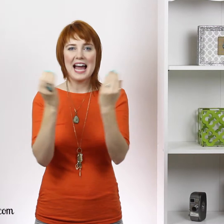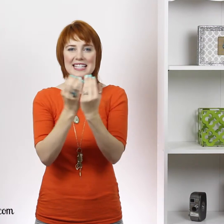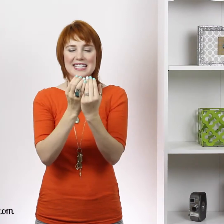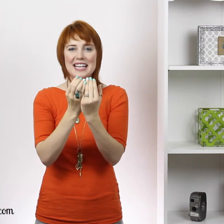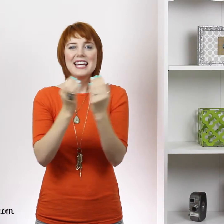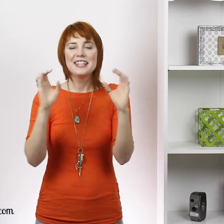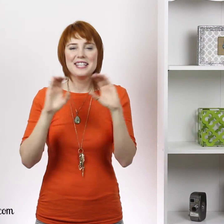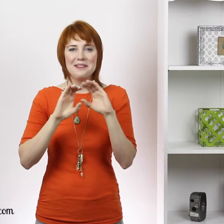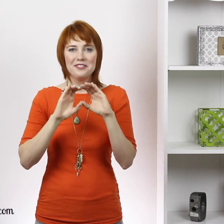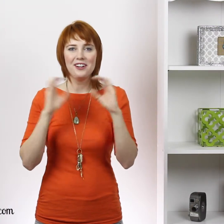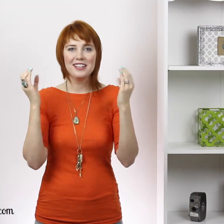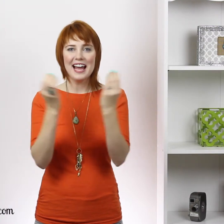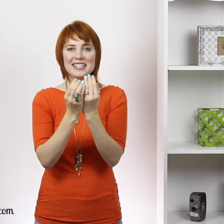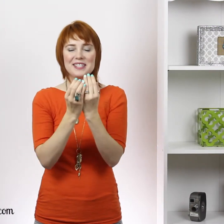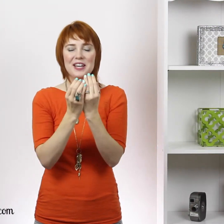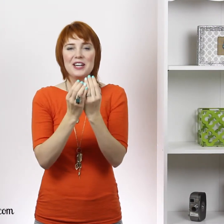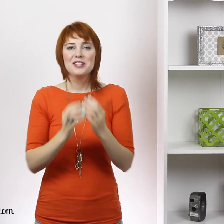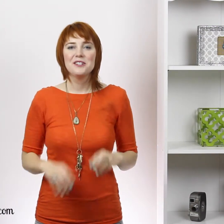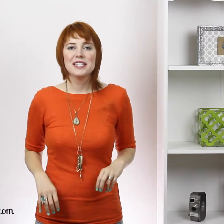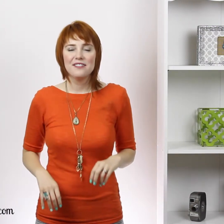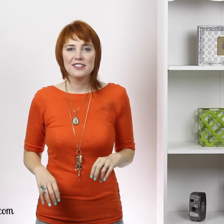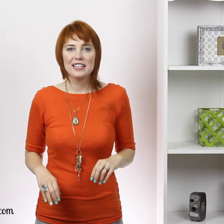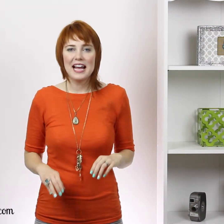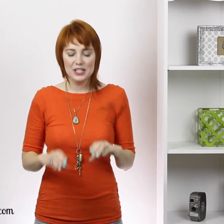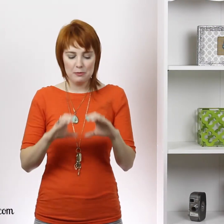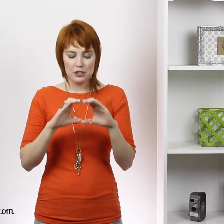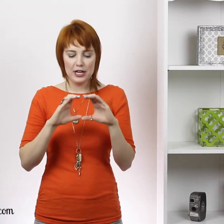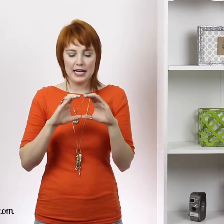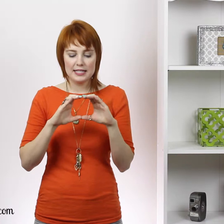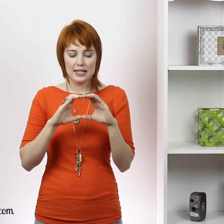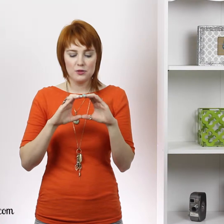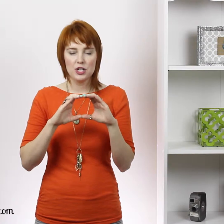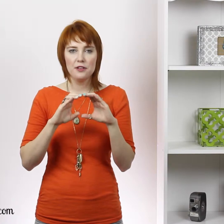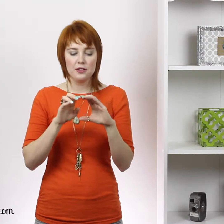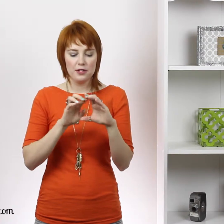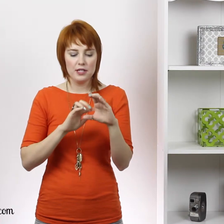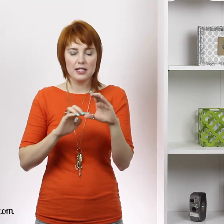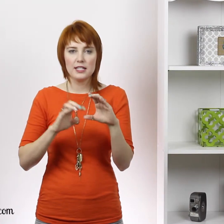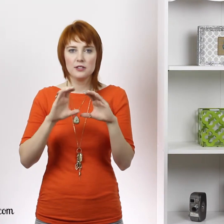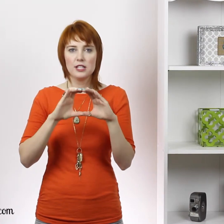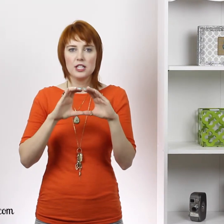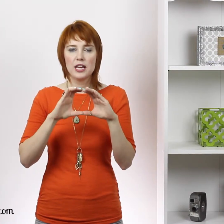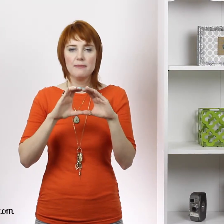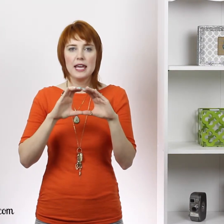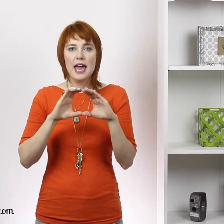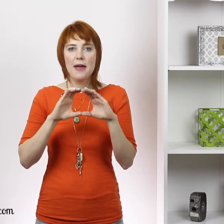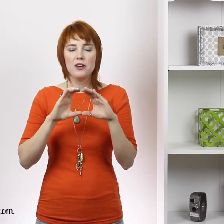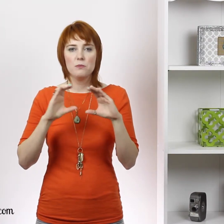class. It's time for our class. To do the sign for class, you put your hands next to each other and they're in these nice little C shapes, and then you